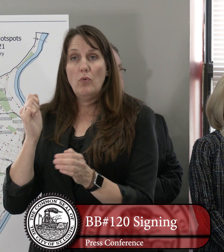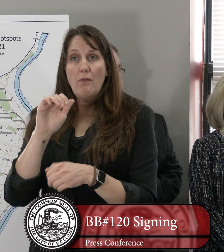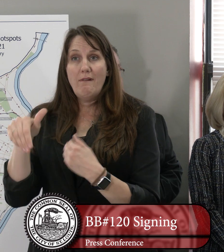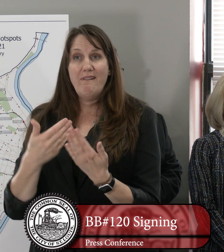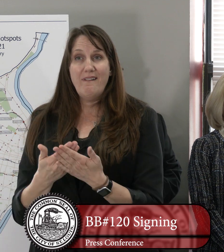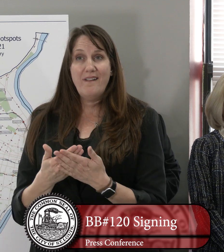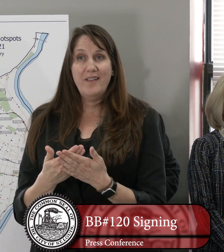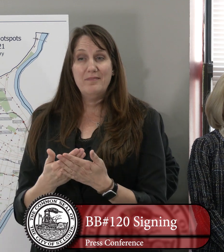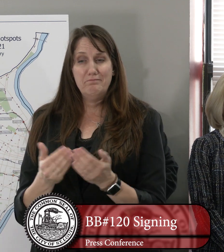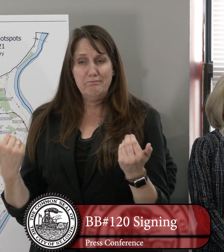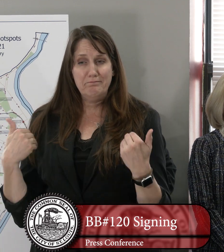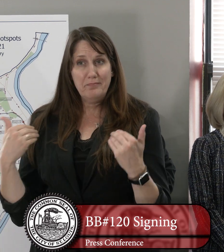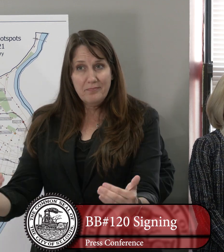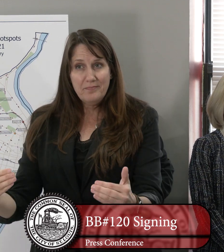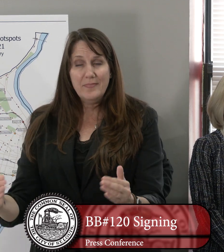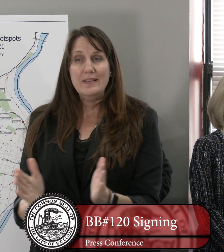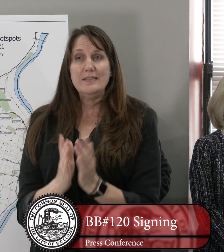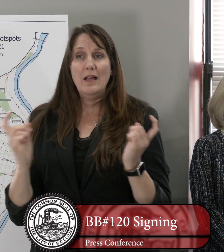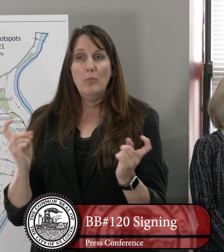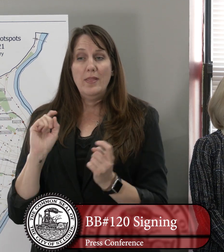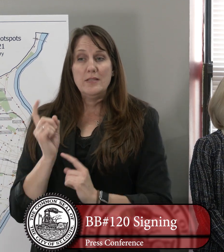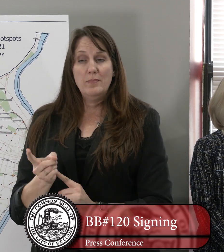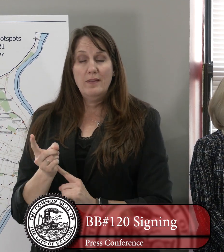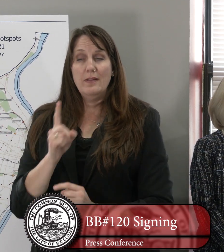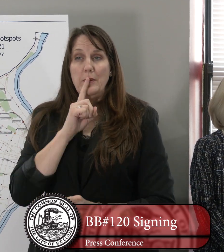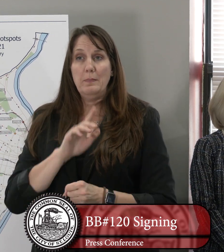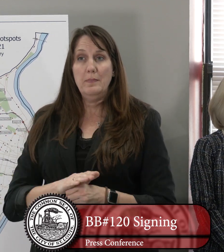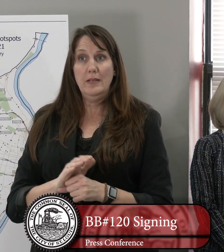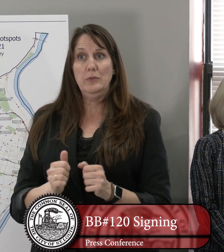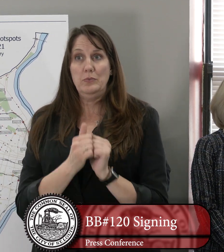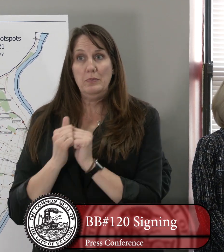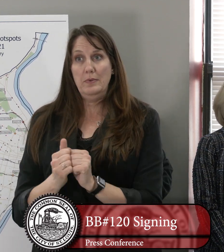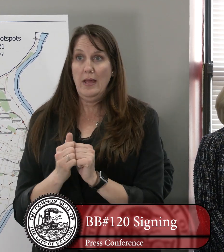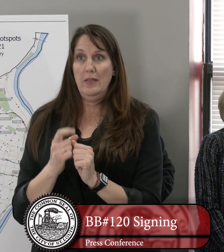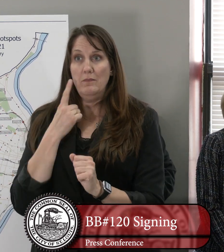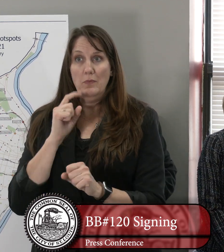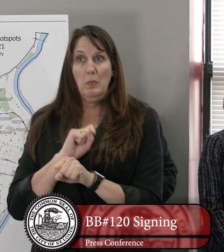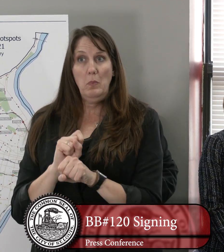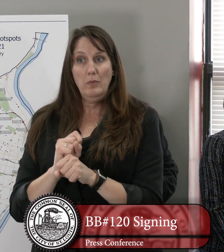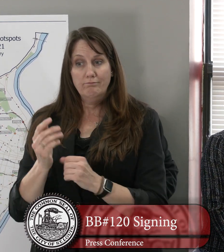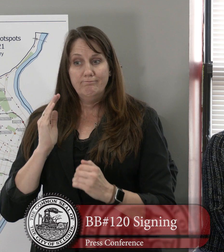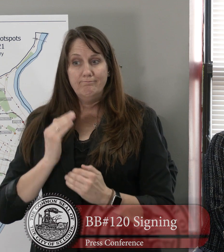let's celebrate this moment and commit to the work ahead together. Thank you.